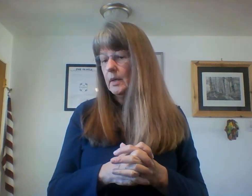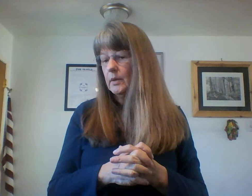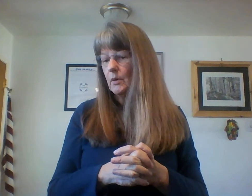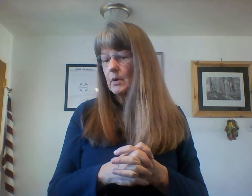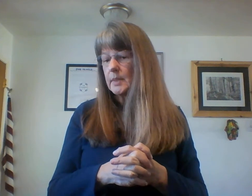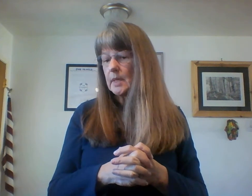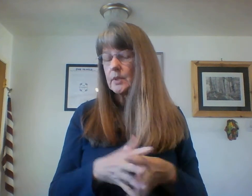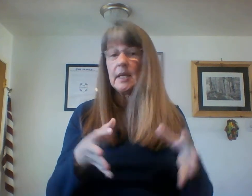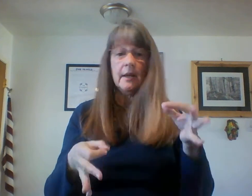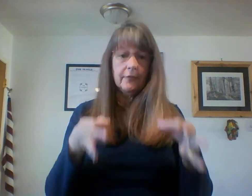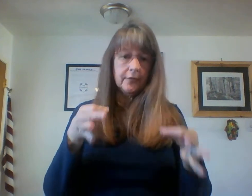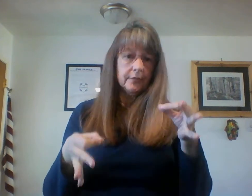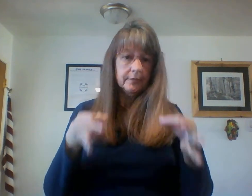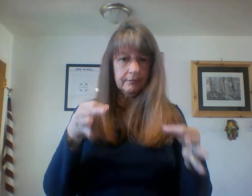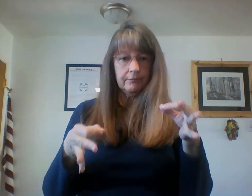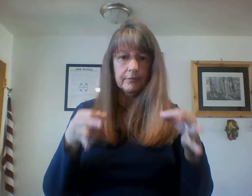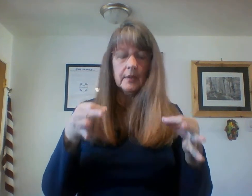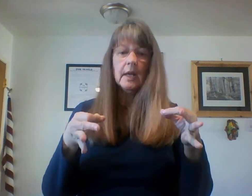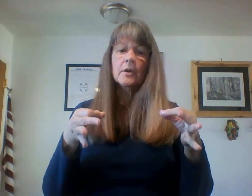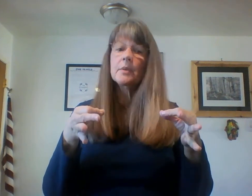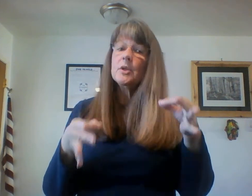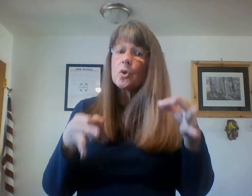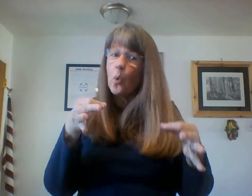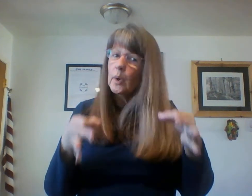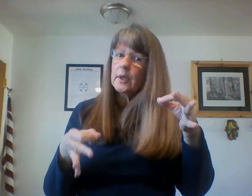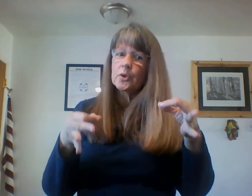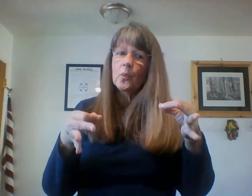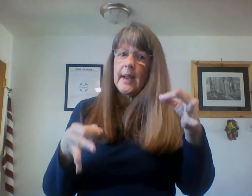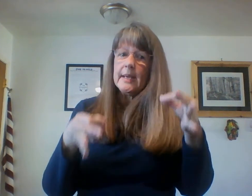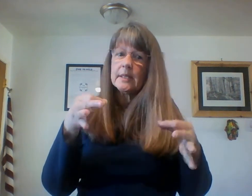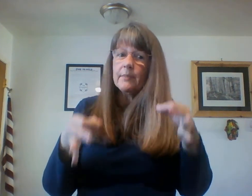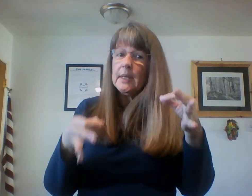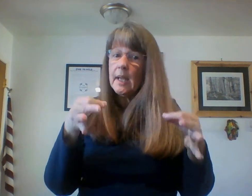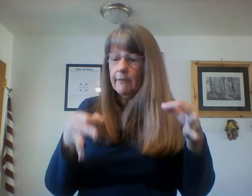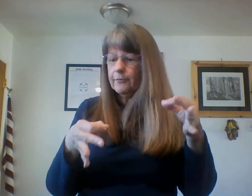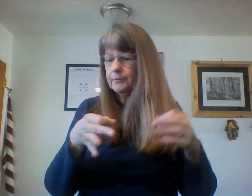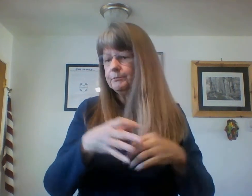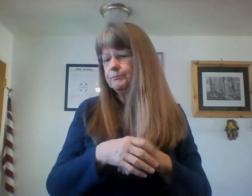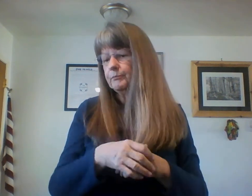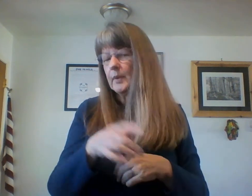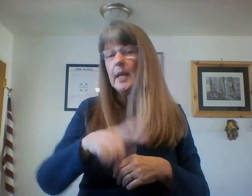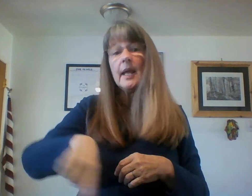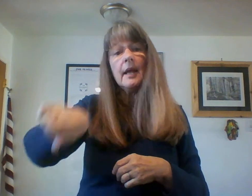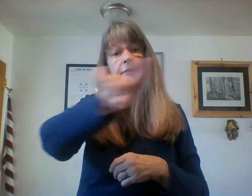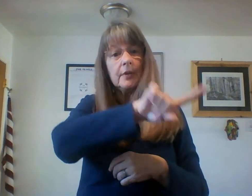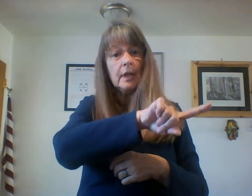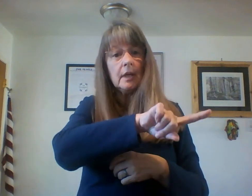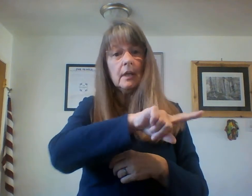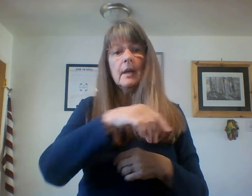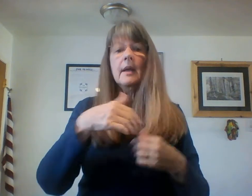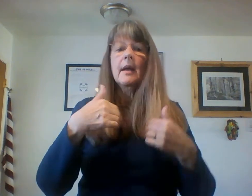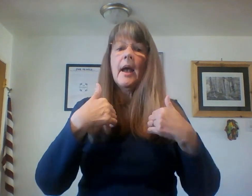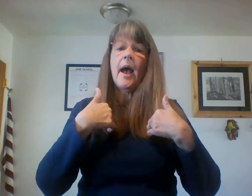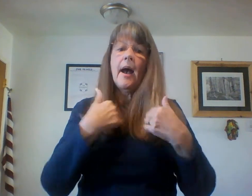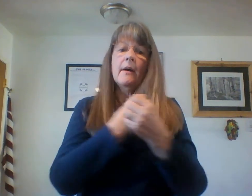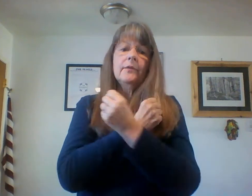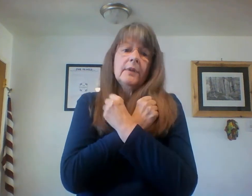You're under my size. If. It also means court because you're weighing something. If ye have